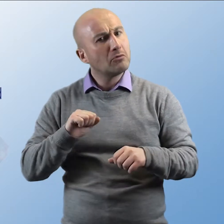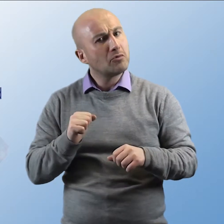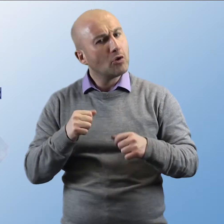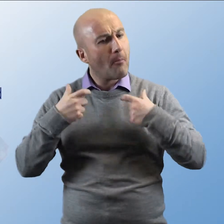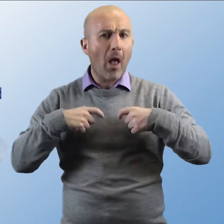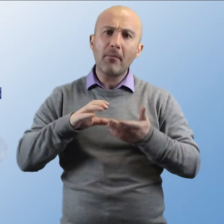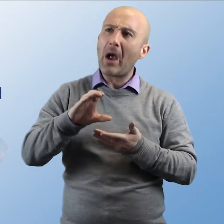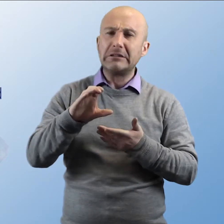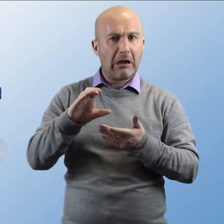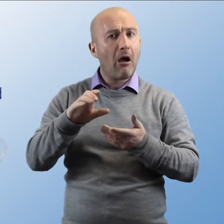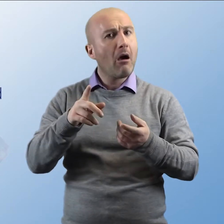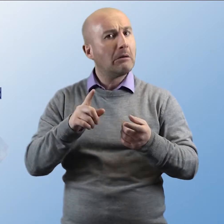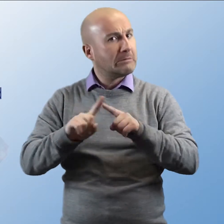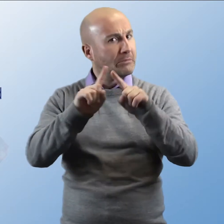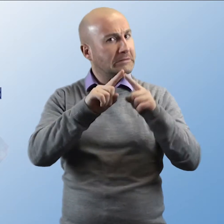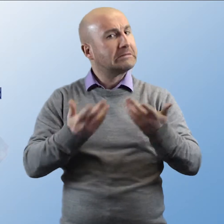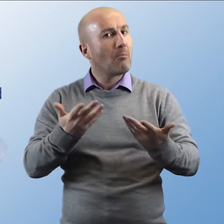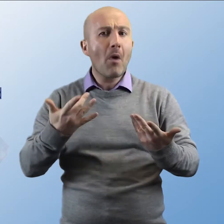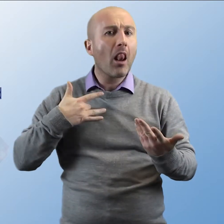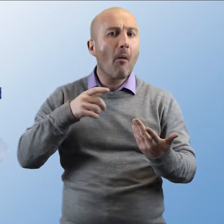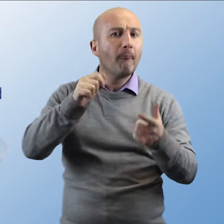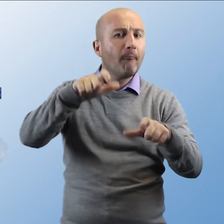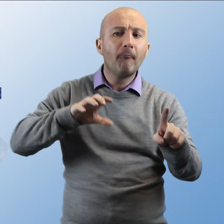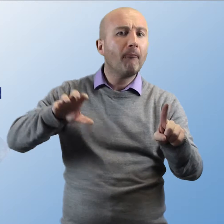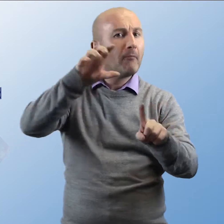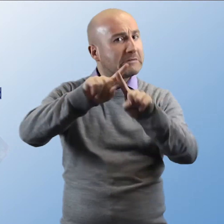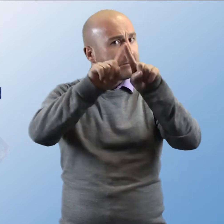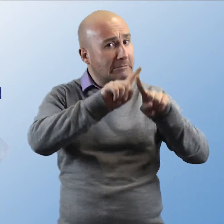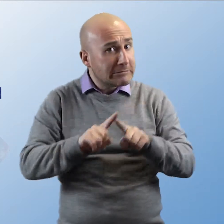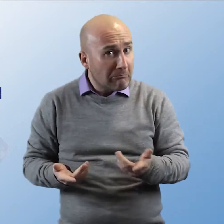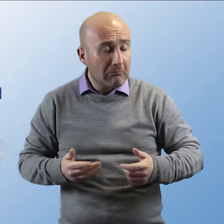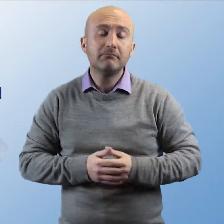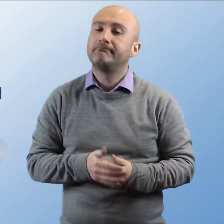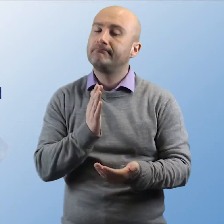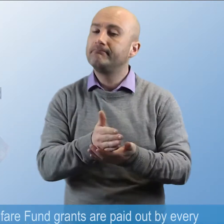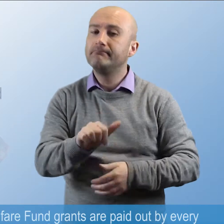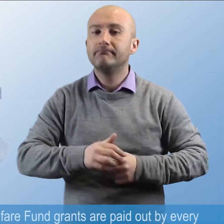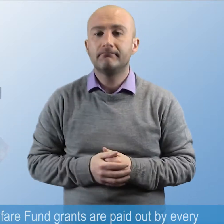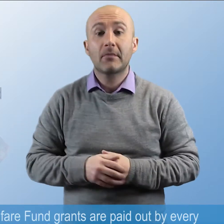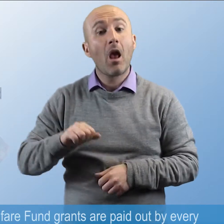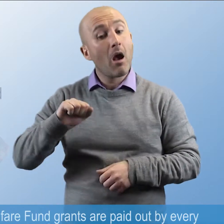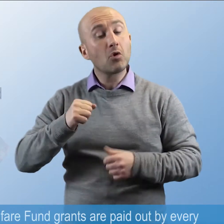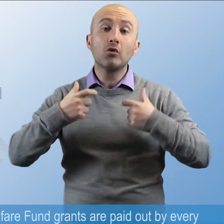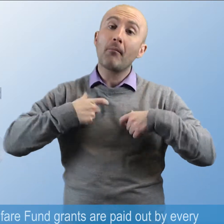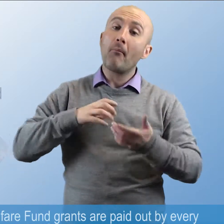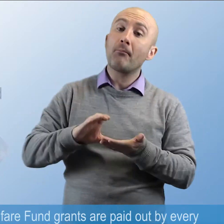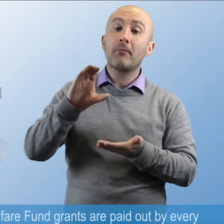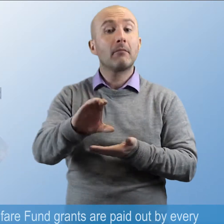The Scottish Welfare Fund is different depending where you live. True, Scottish Welfare Fund grants are